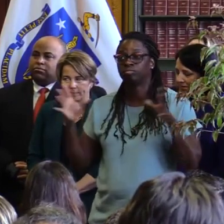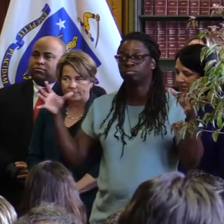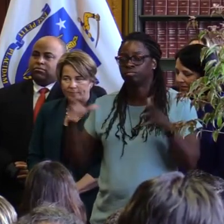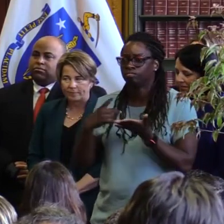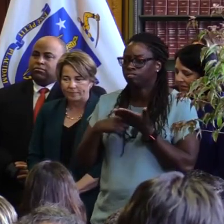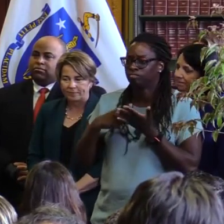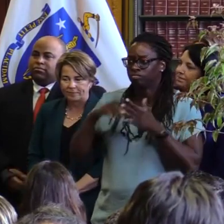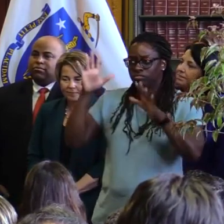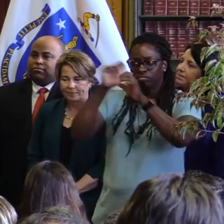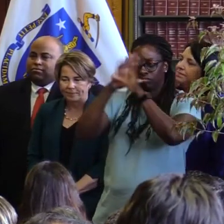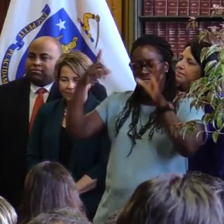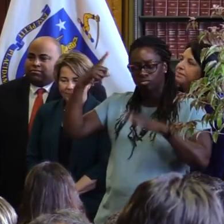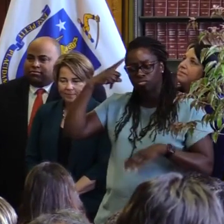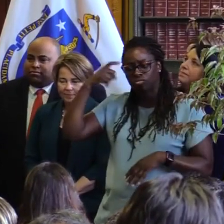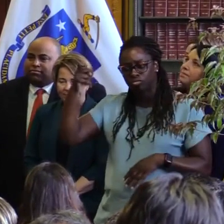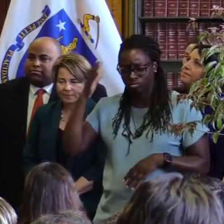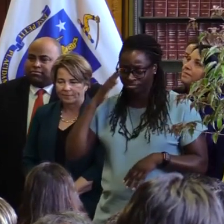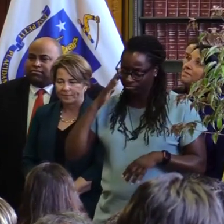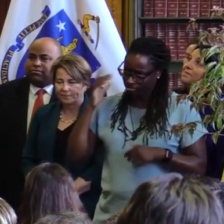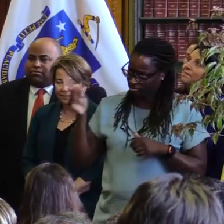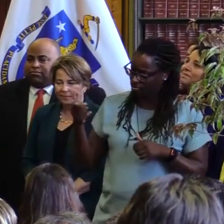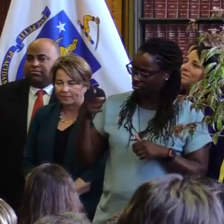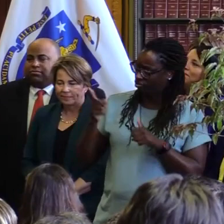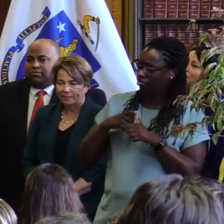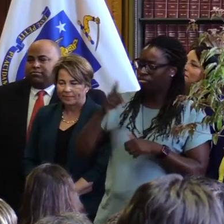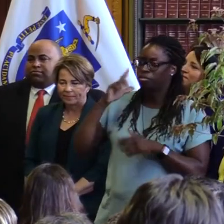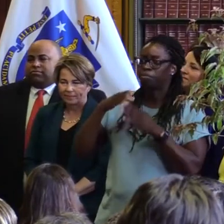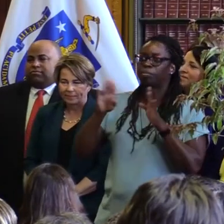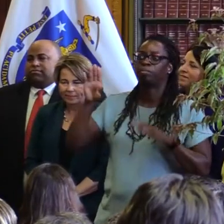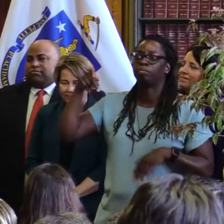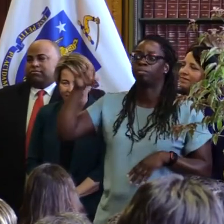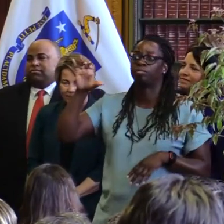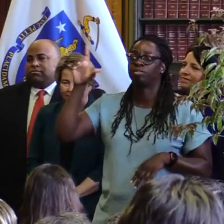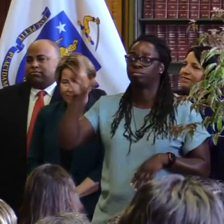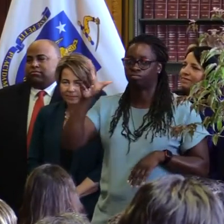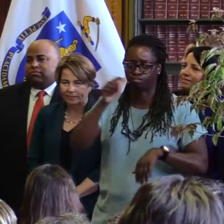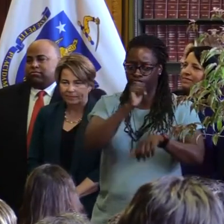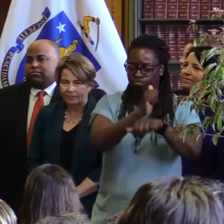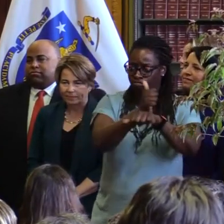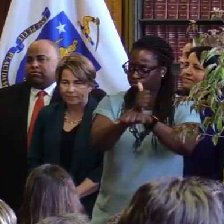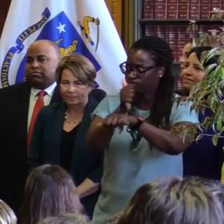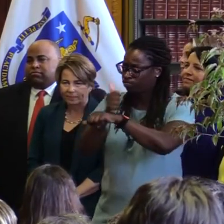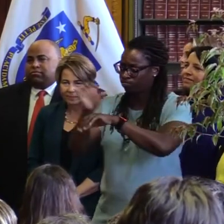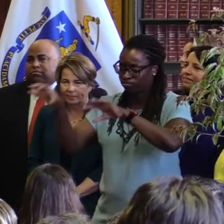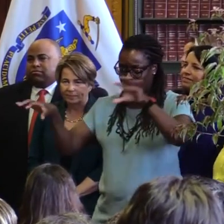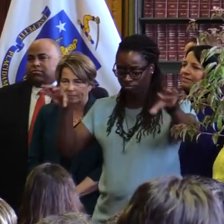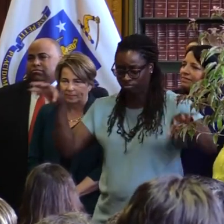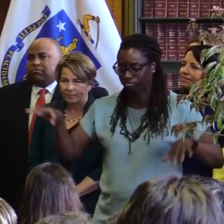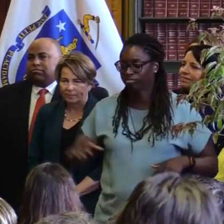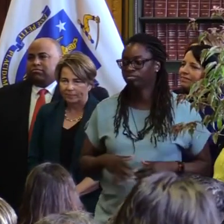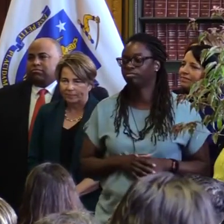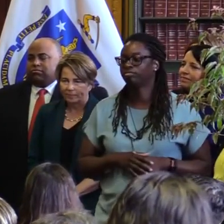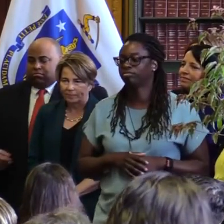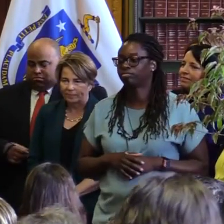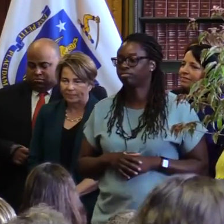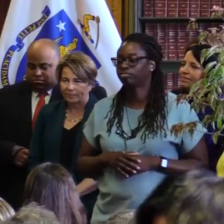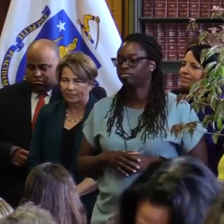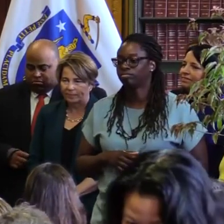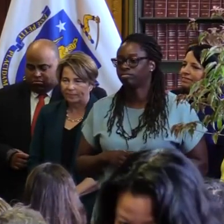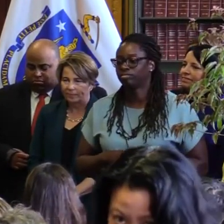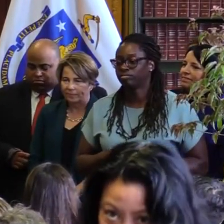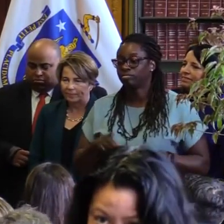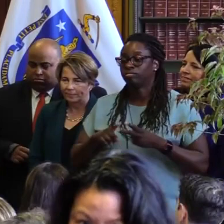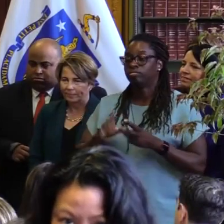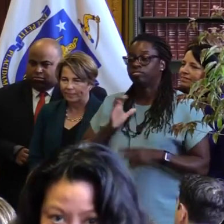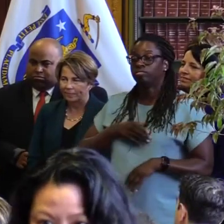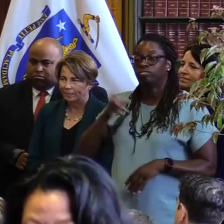public libraries and the commitments to passing on our shared intellectual history and culture, public